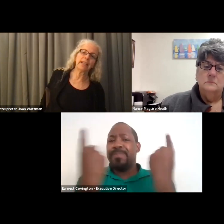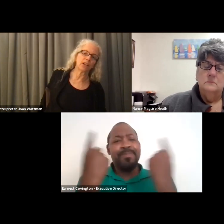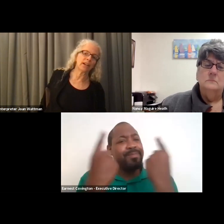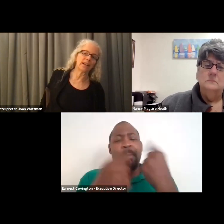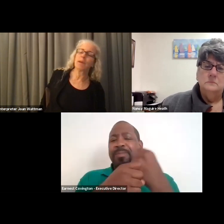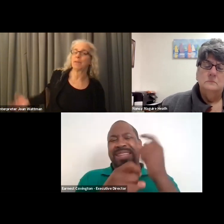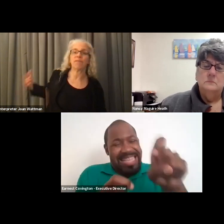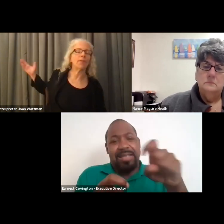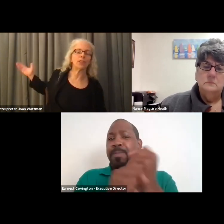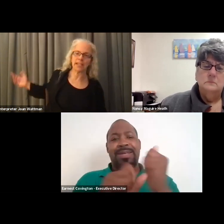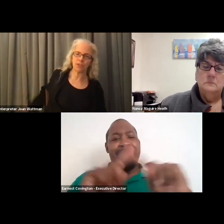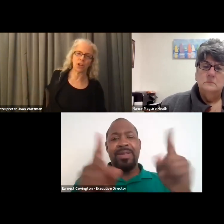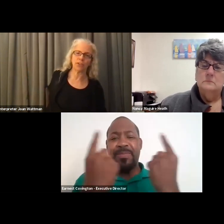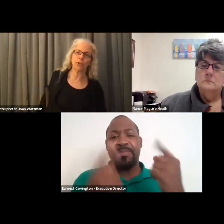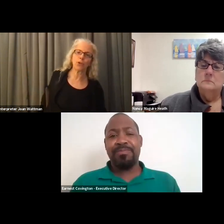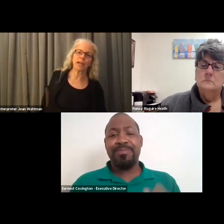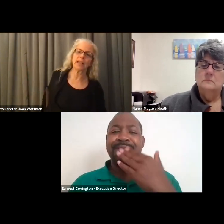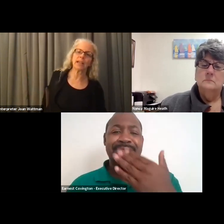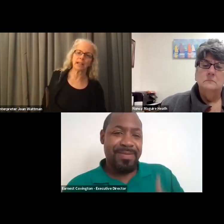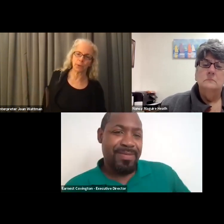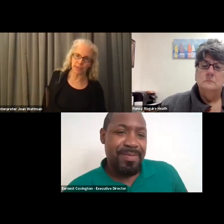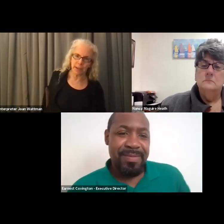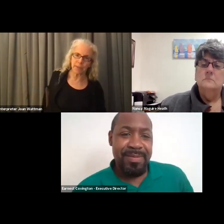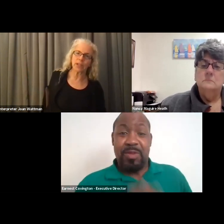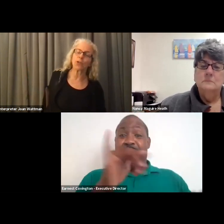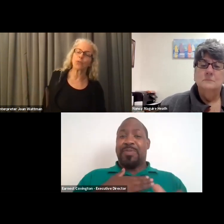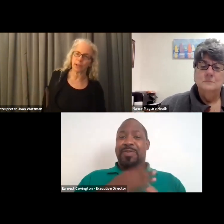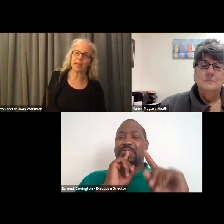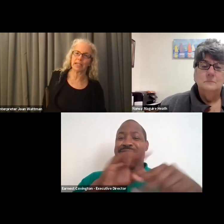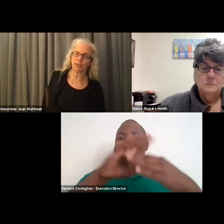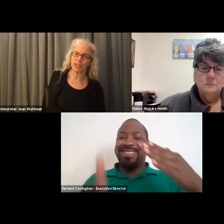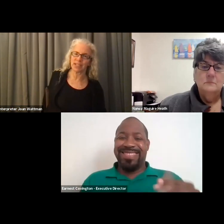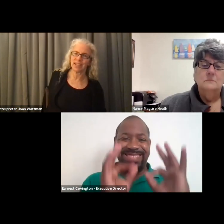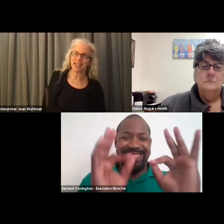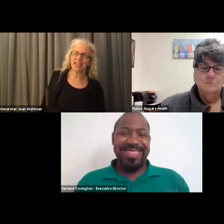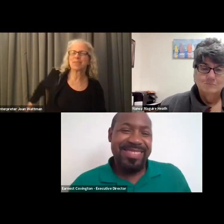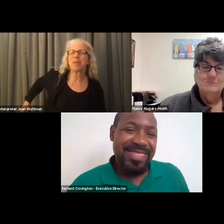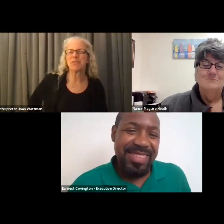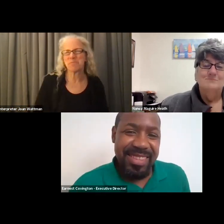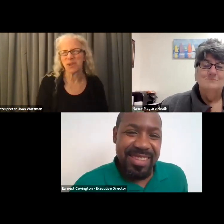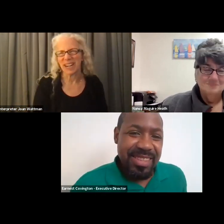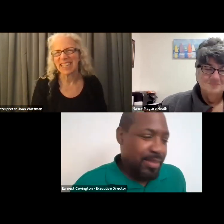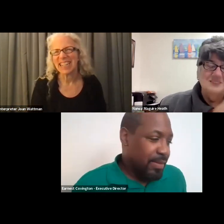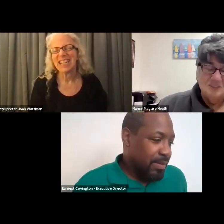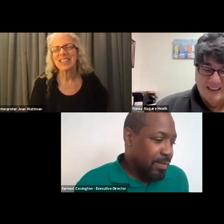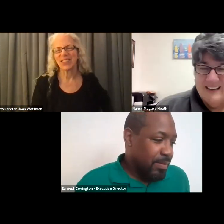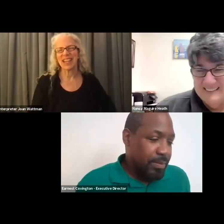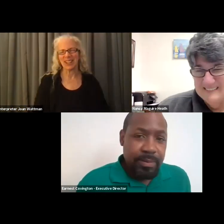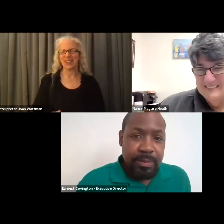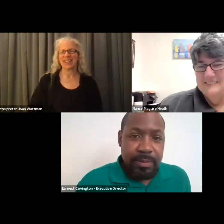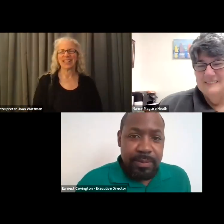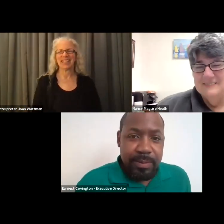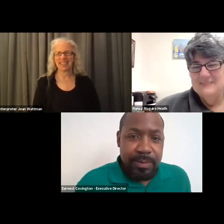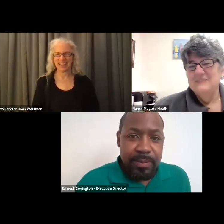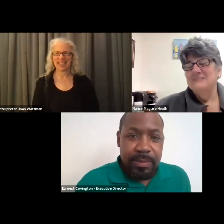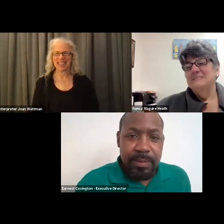entailed here. And it might be 5 or 10 years down the future, but I think it would be something that could really make a difference. That's my report. So thank